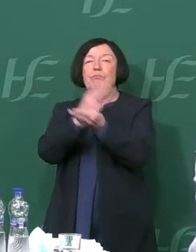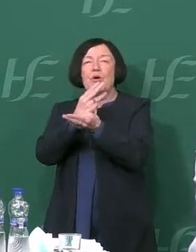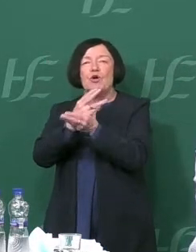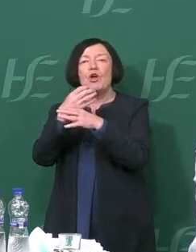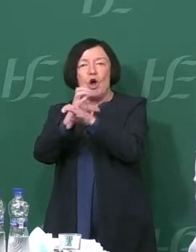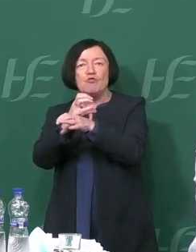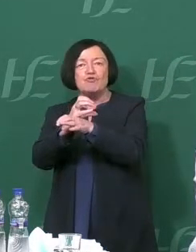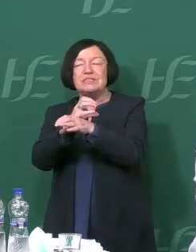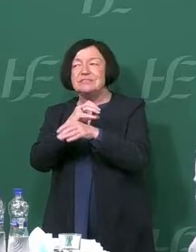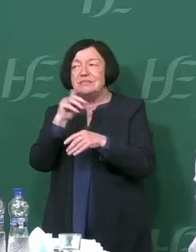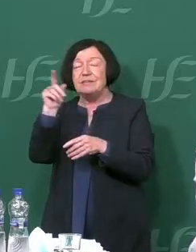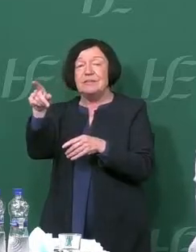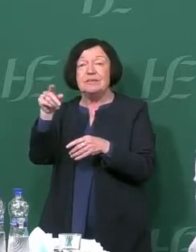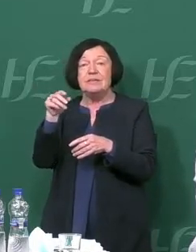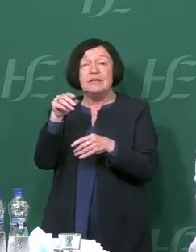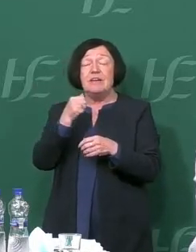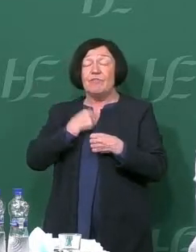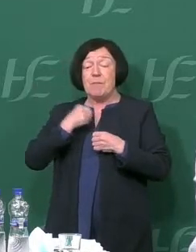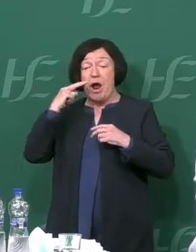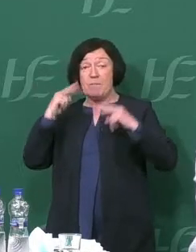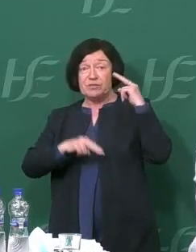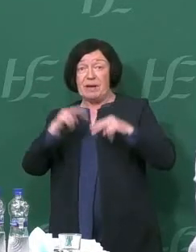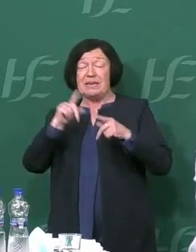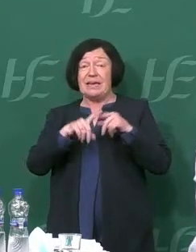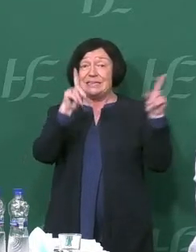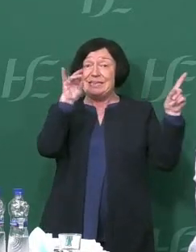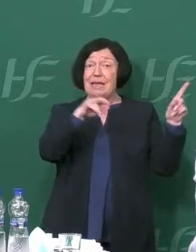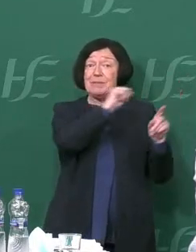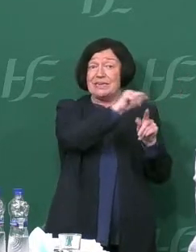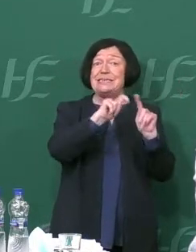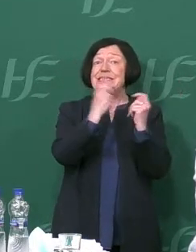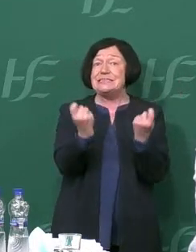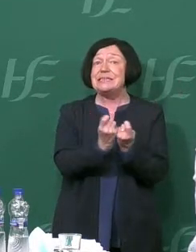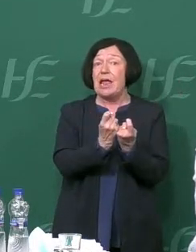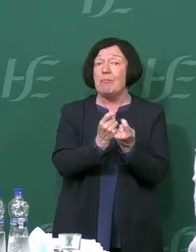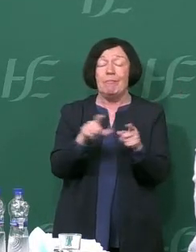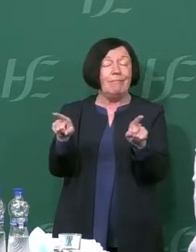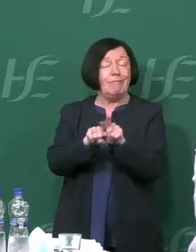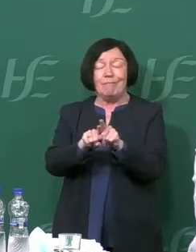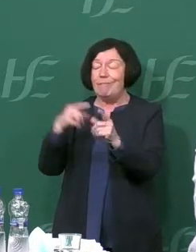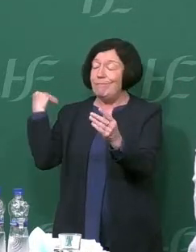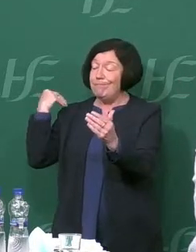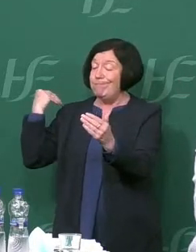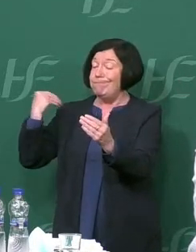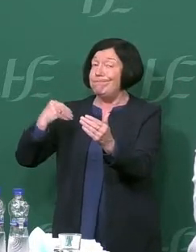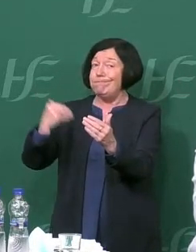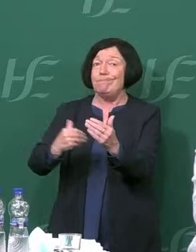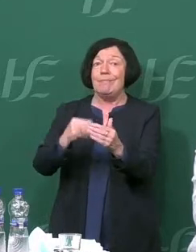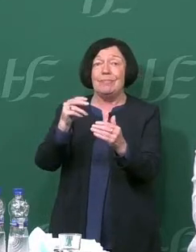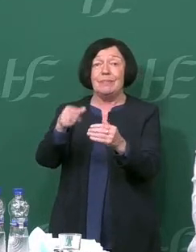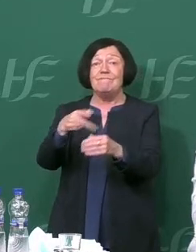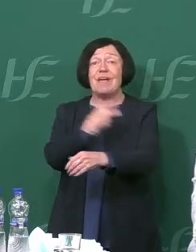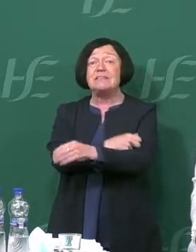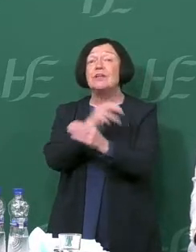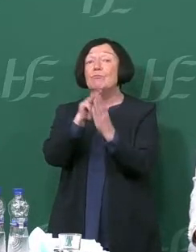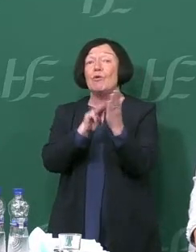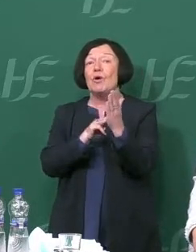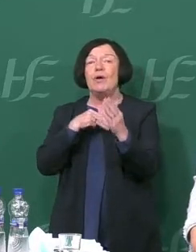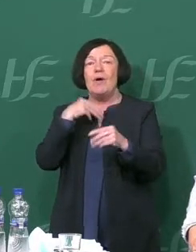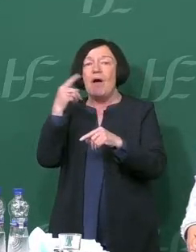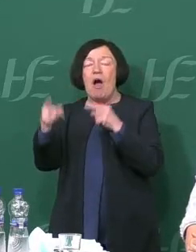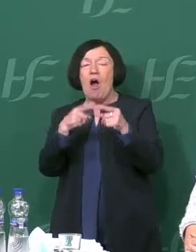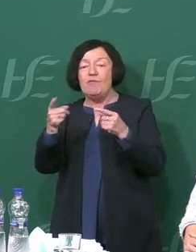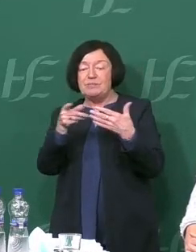where your question was focused. Look, from our perspective, and Damien and his team have done this throughout the whole vaccination programme, we've always